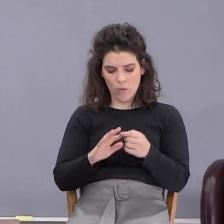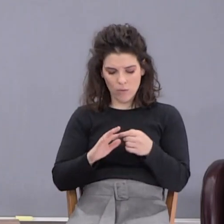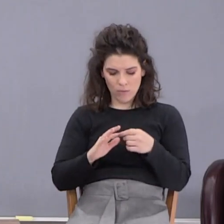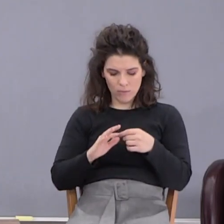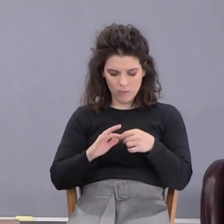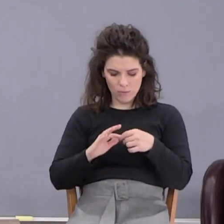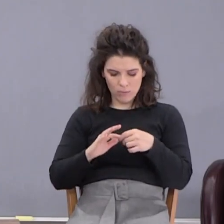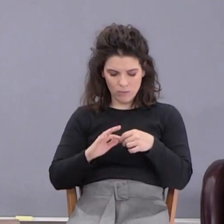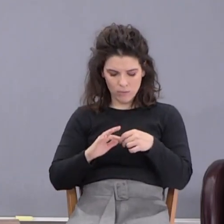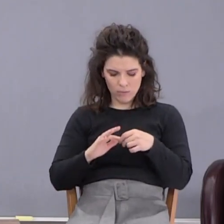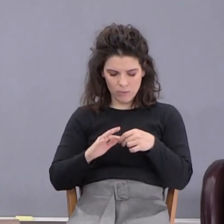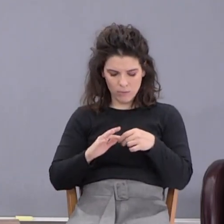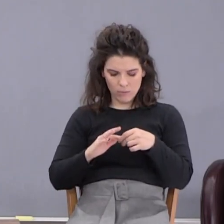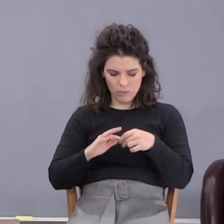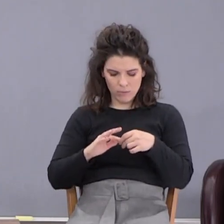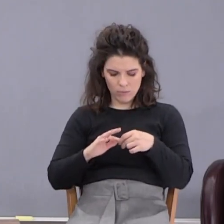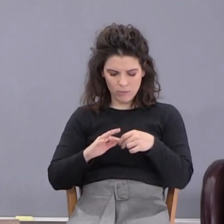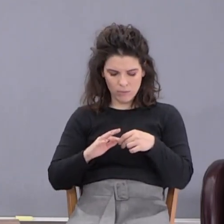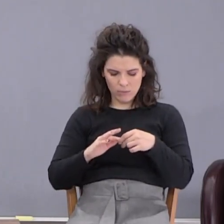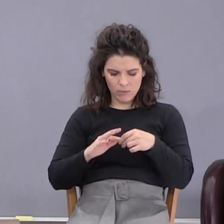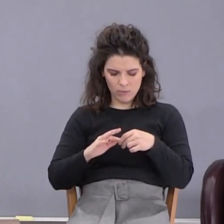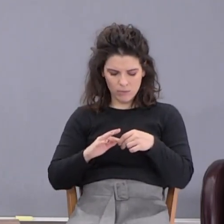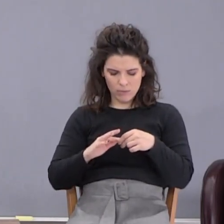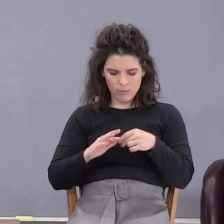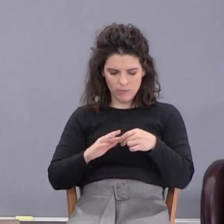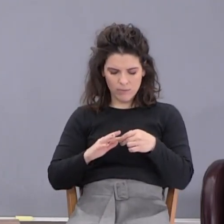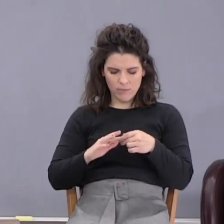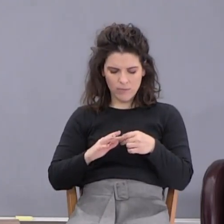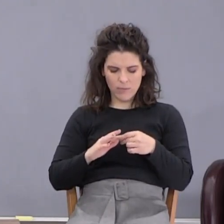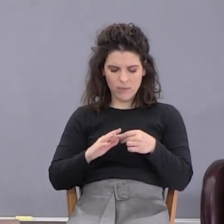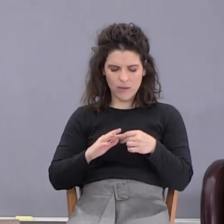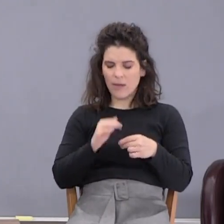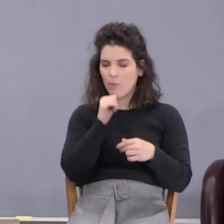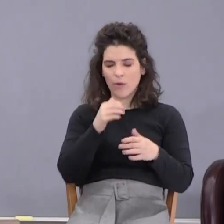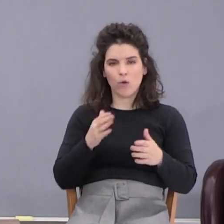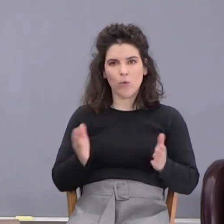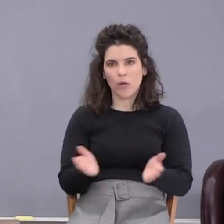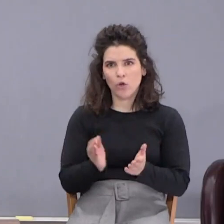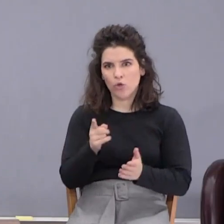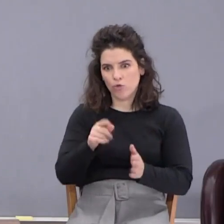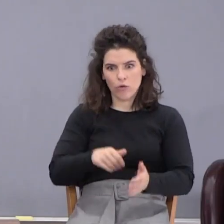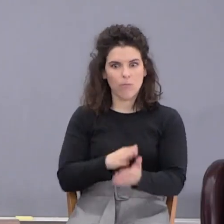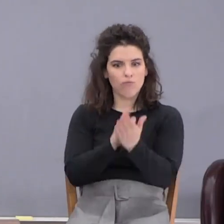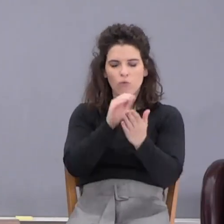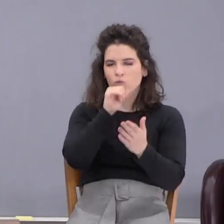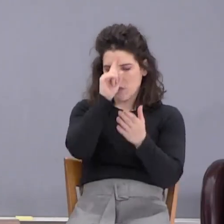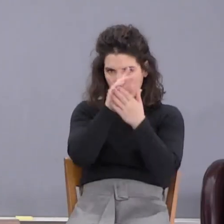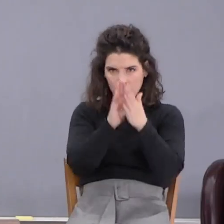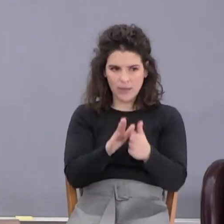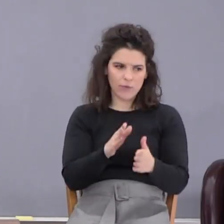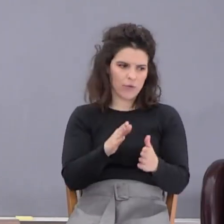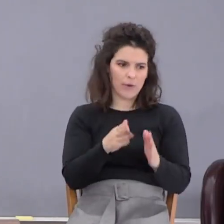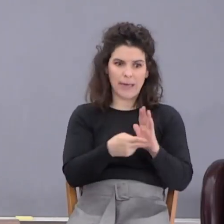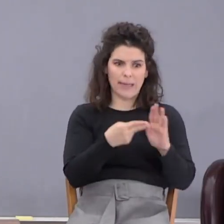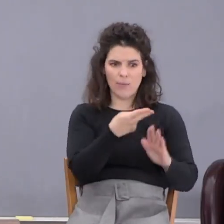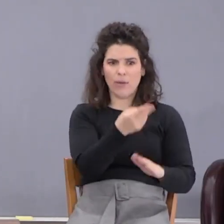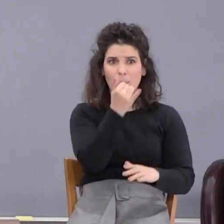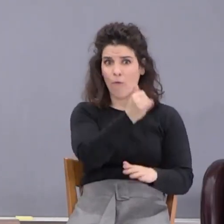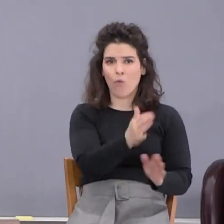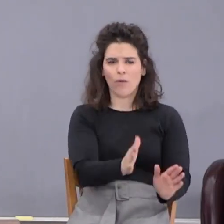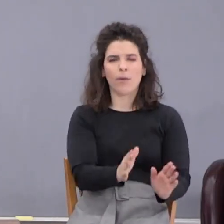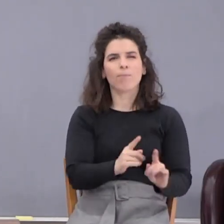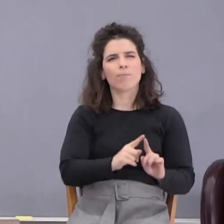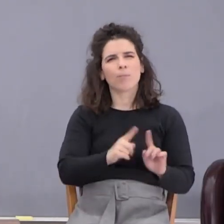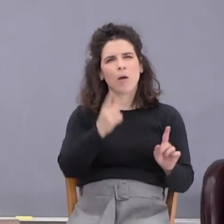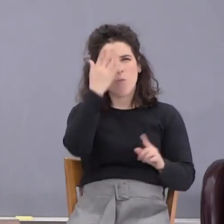Now, I don't encourage you to approach unbelievers and call them fools. So why does Paul answer